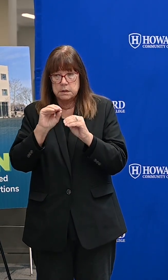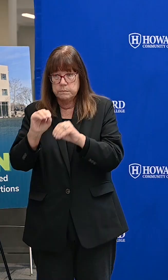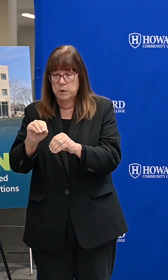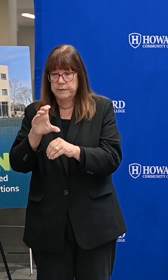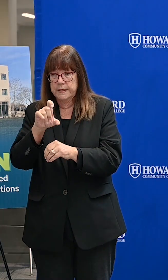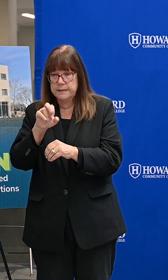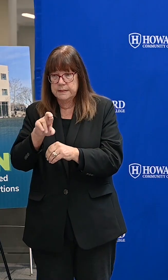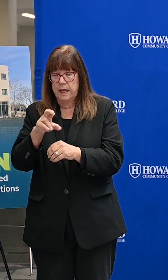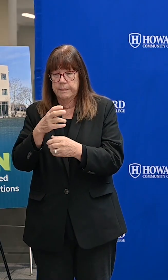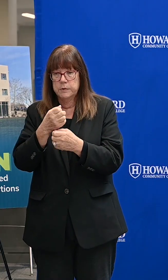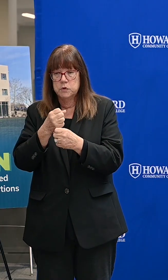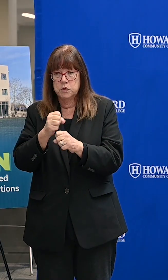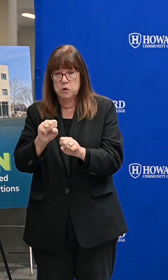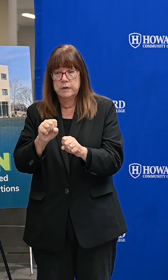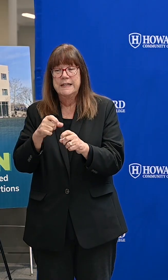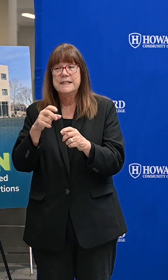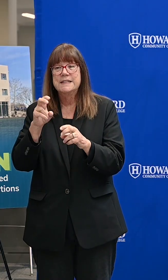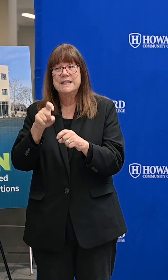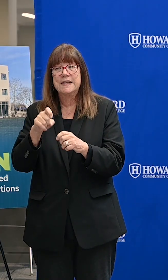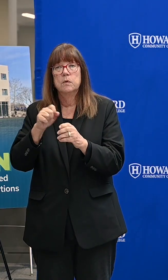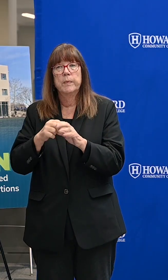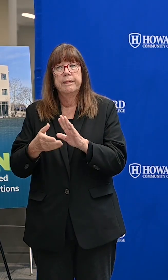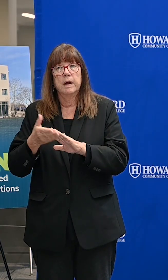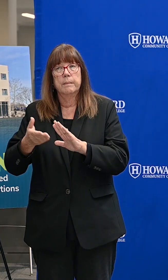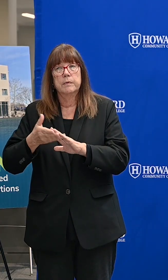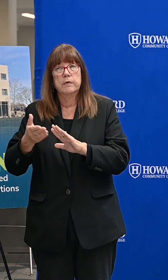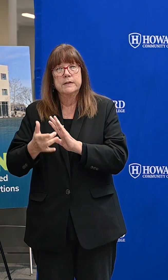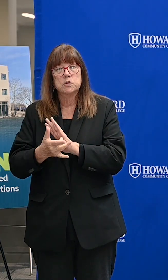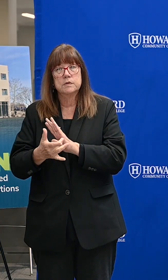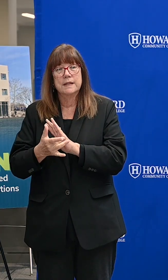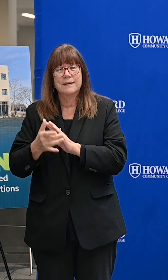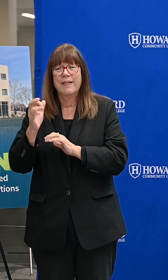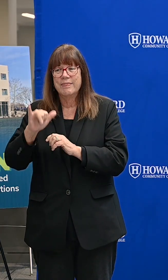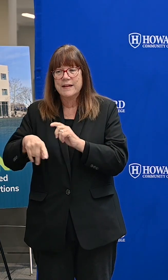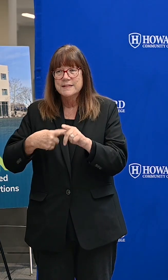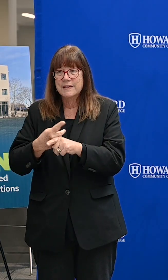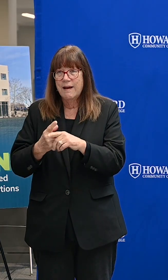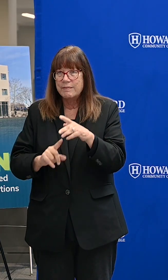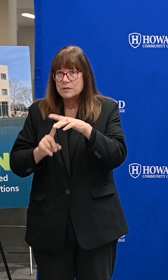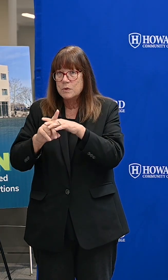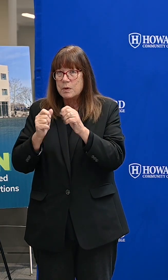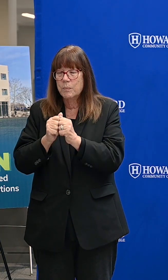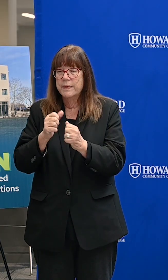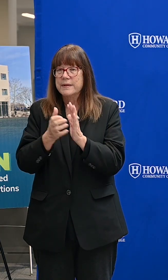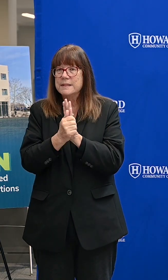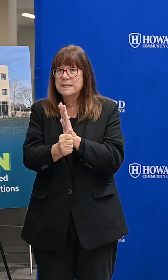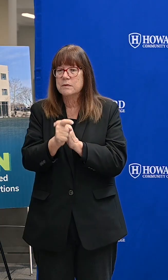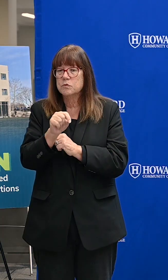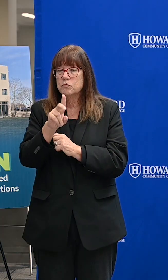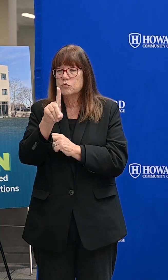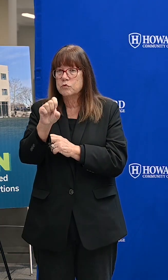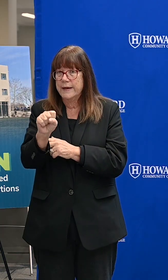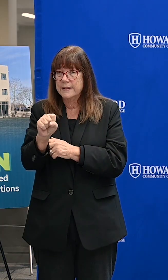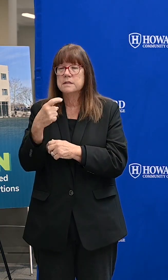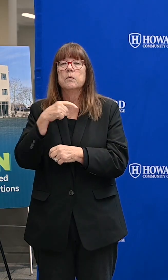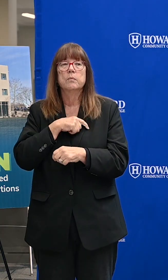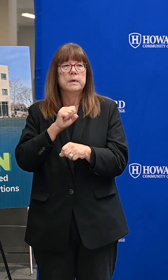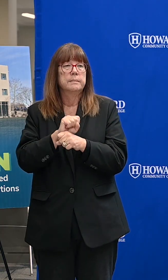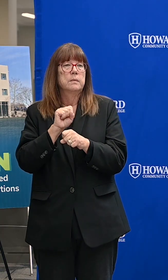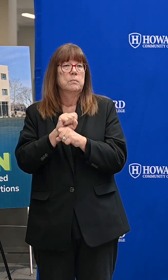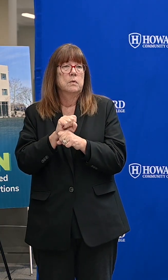with operational technology. And that's the kind of technology that appears with the skilled trades. And so we've been